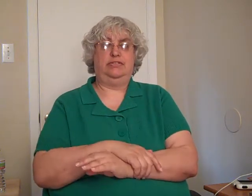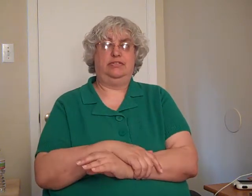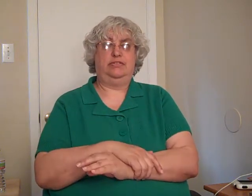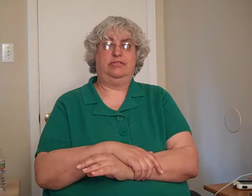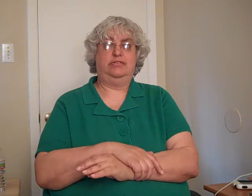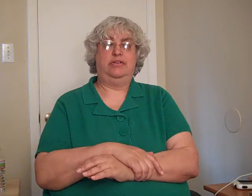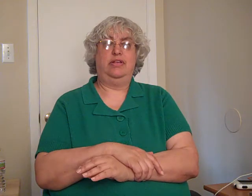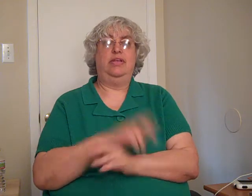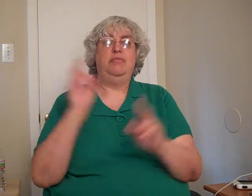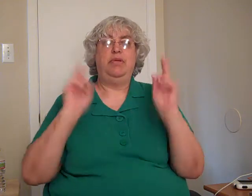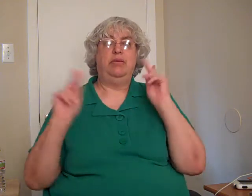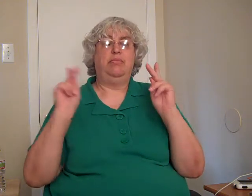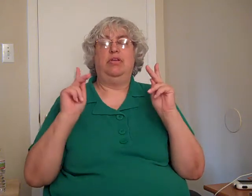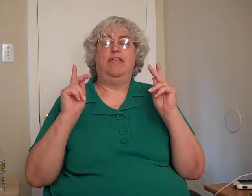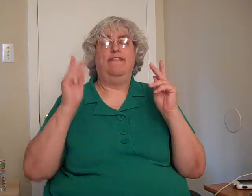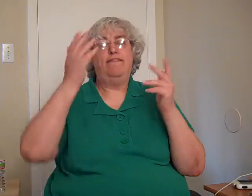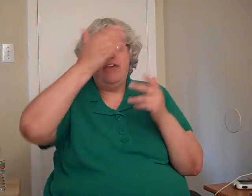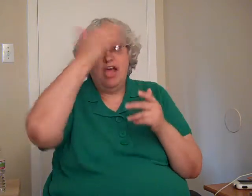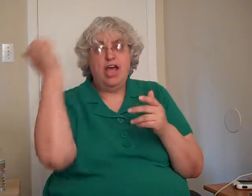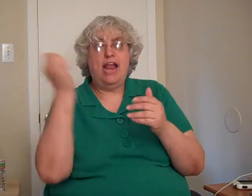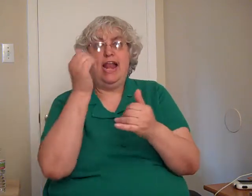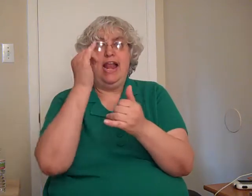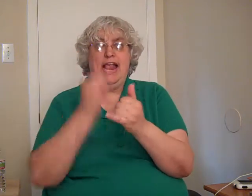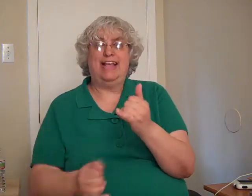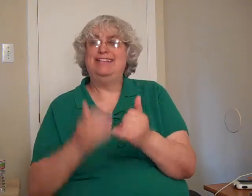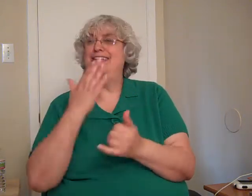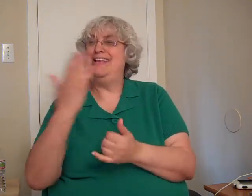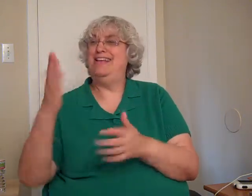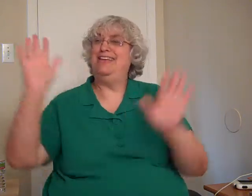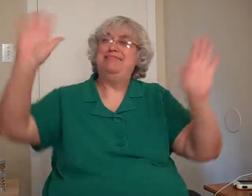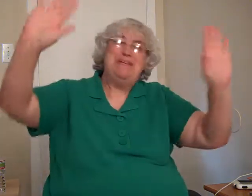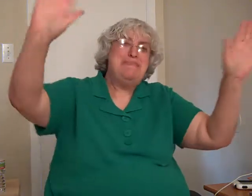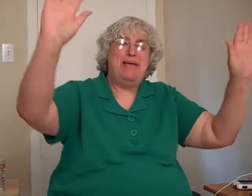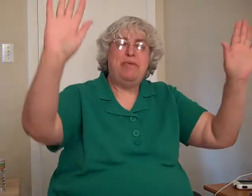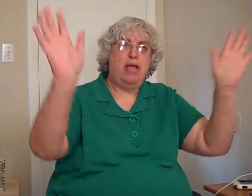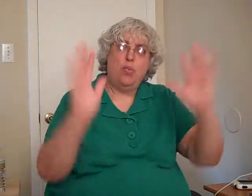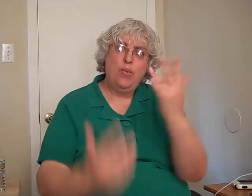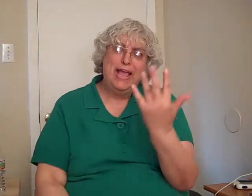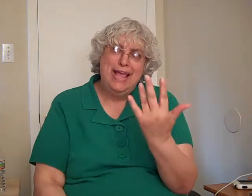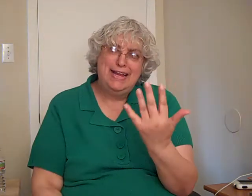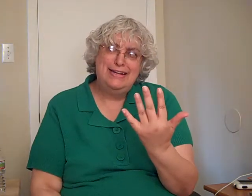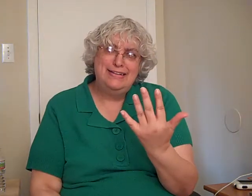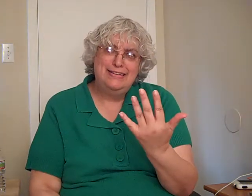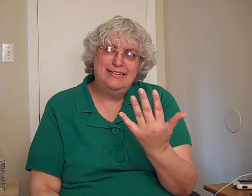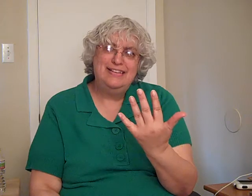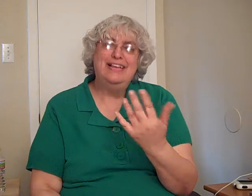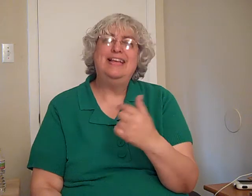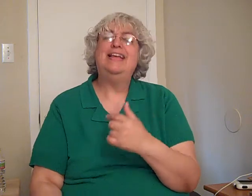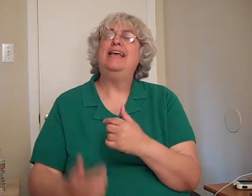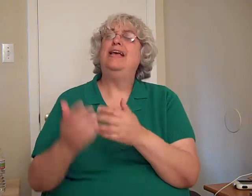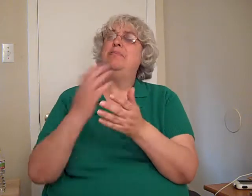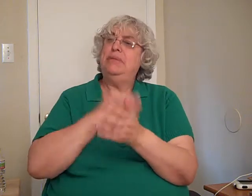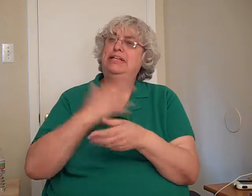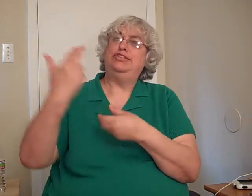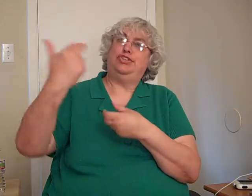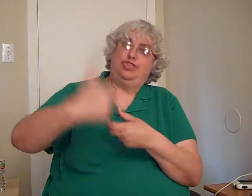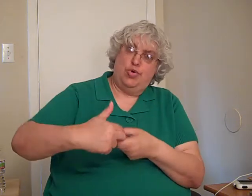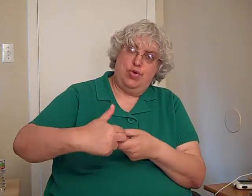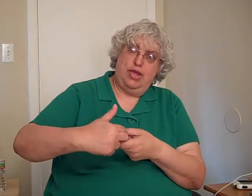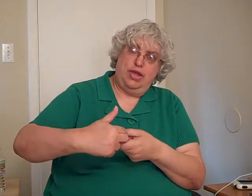a horrible job at is, thanks for coming out, guys. All right, thank you. No, don't do that. Ask them for the business. Tell them,